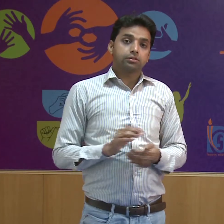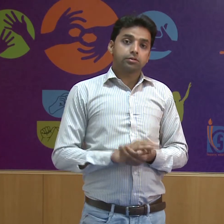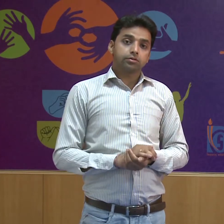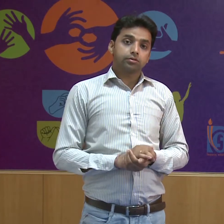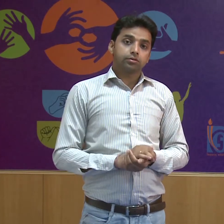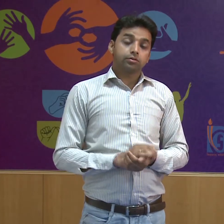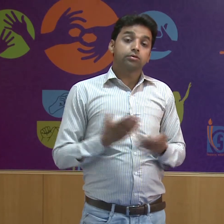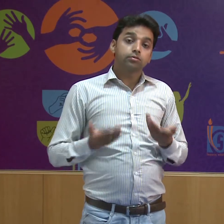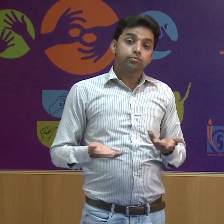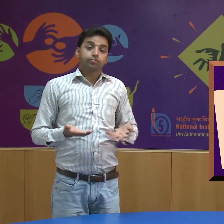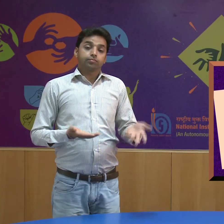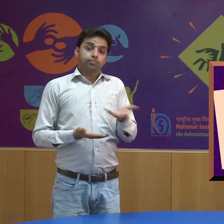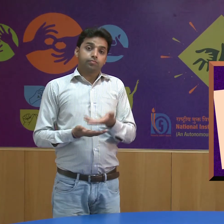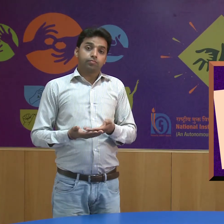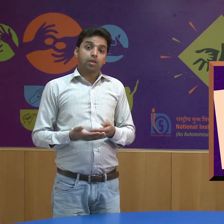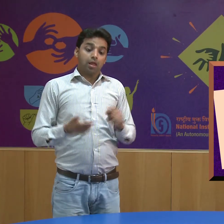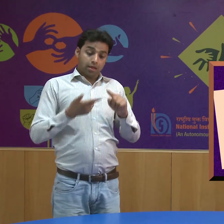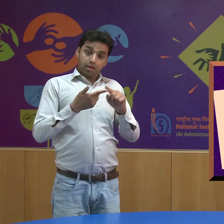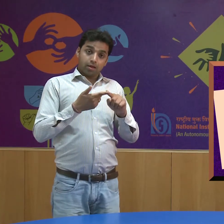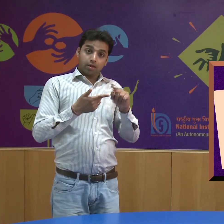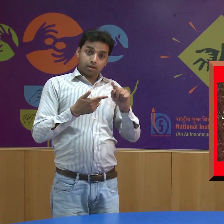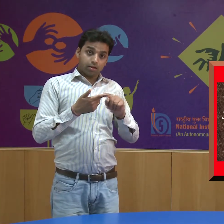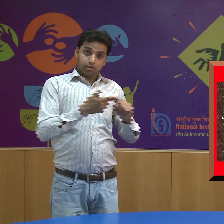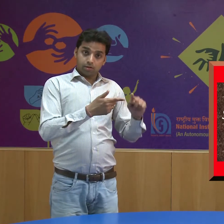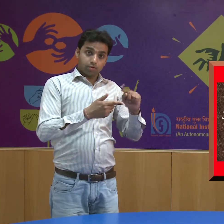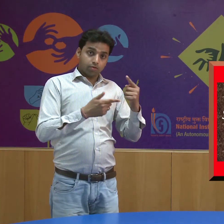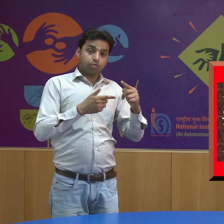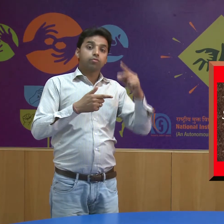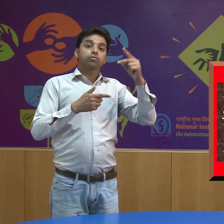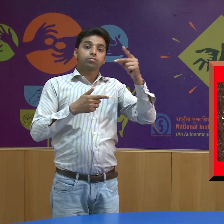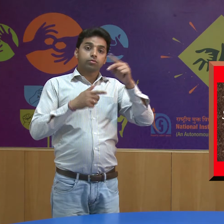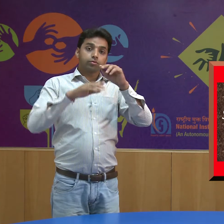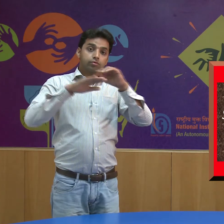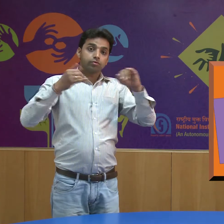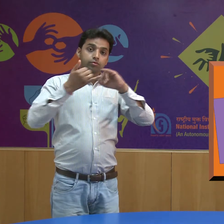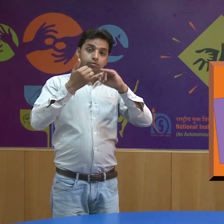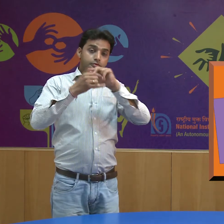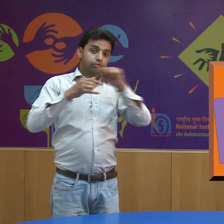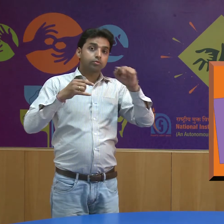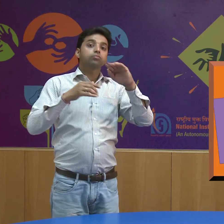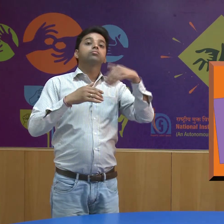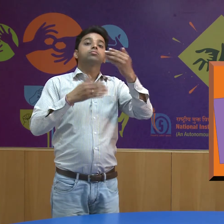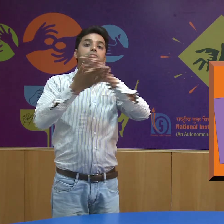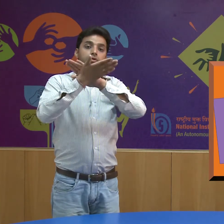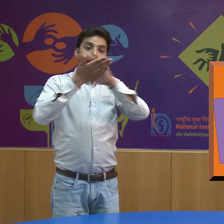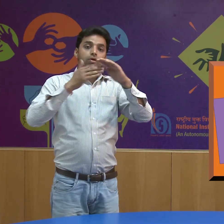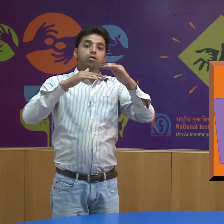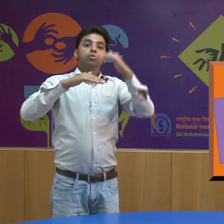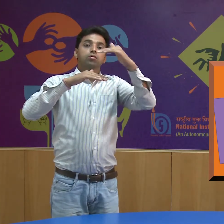They are elementary level, secondary level and higher education level.